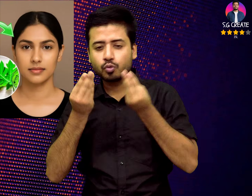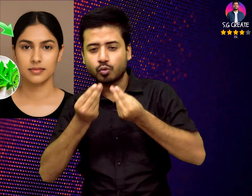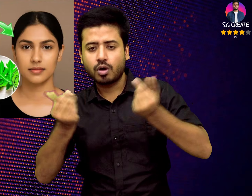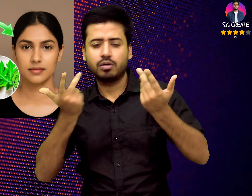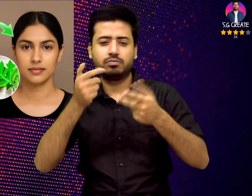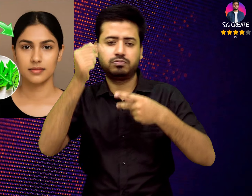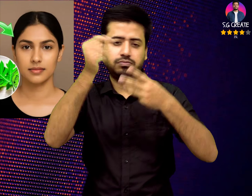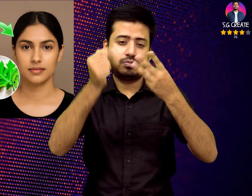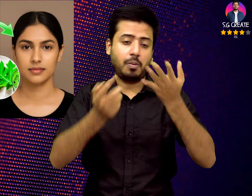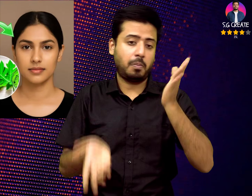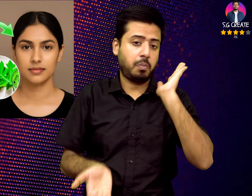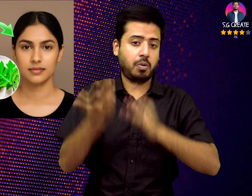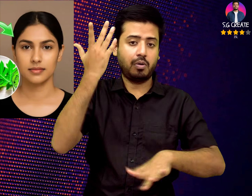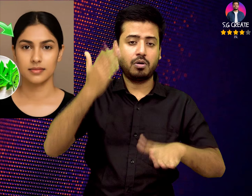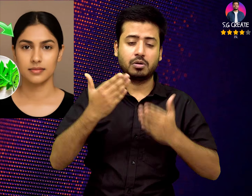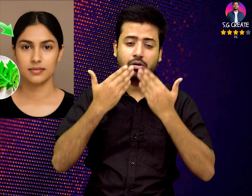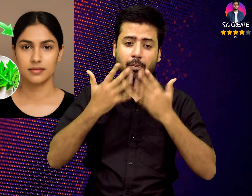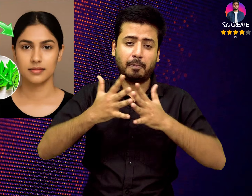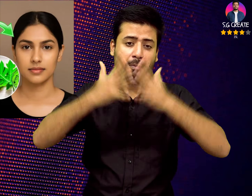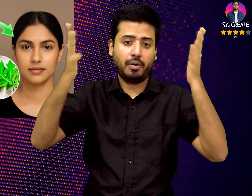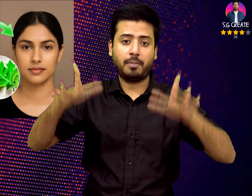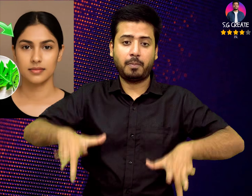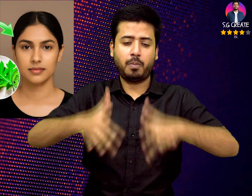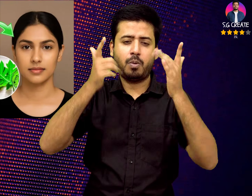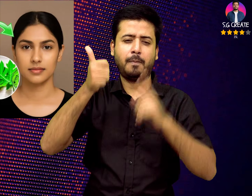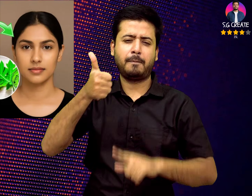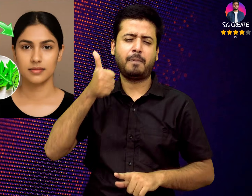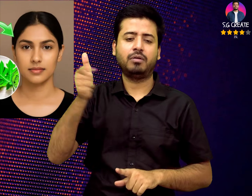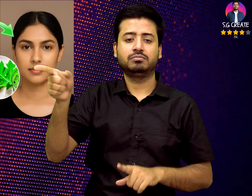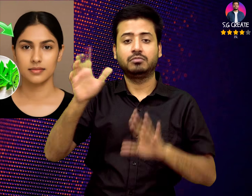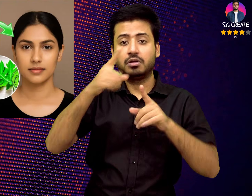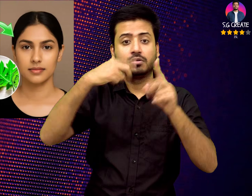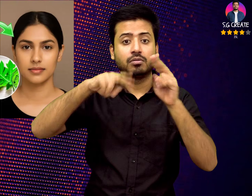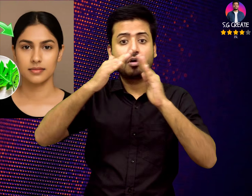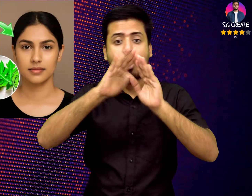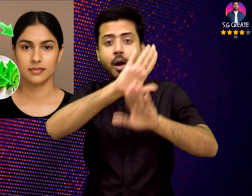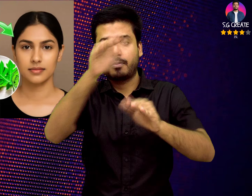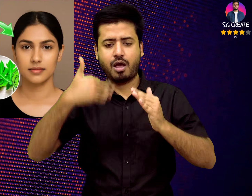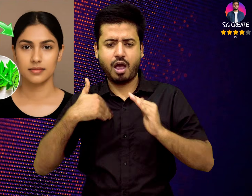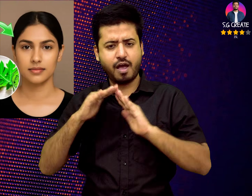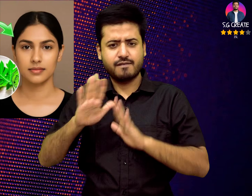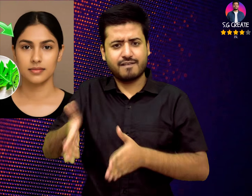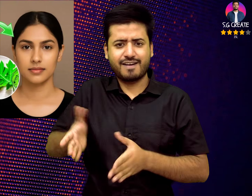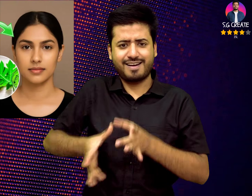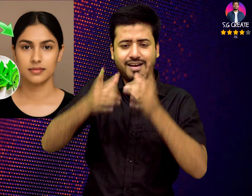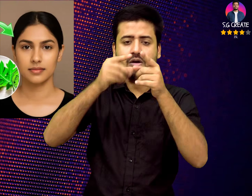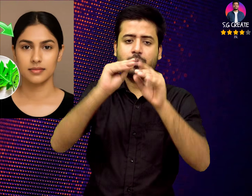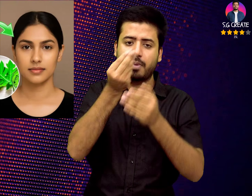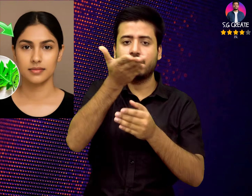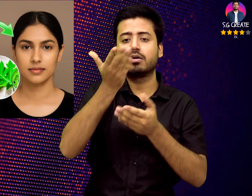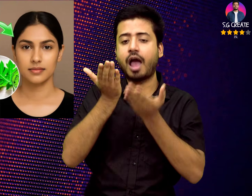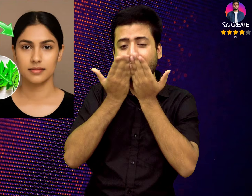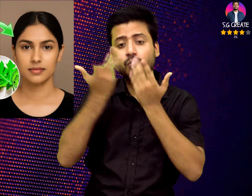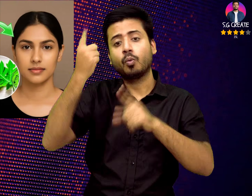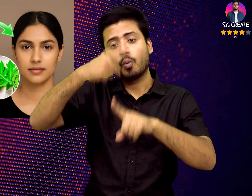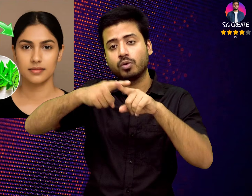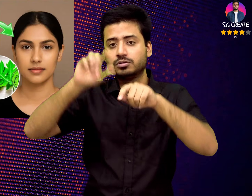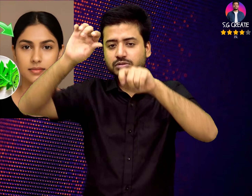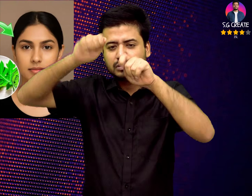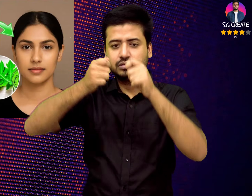surface pimples. Finally, the leaf's natural astringent properties help regulate excess sebum production without aggressively stripping the skin